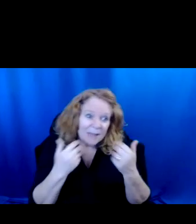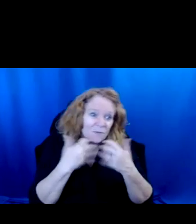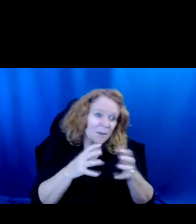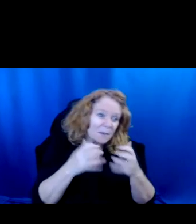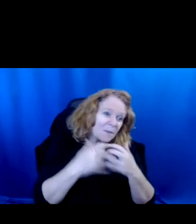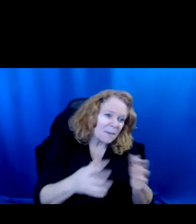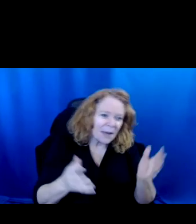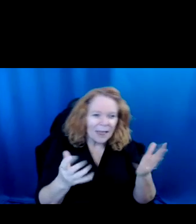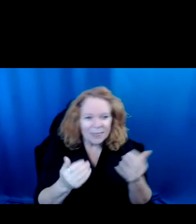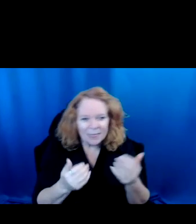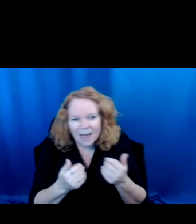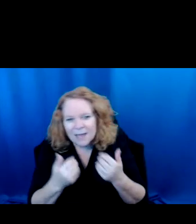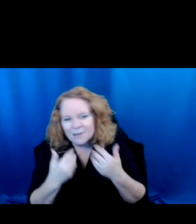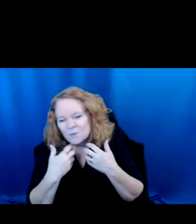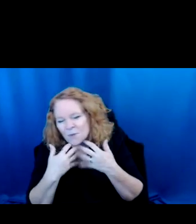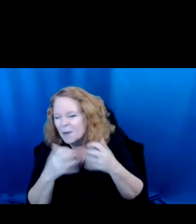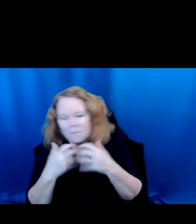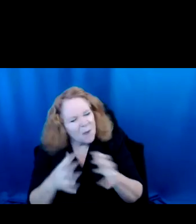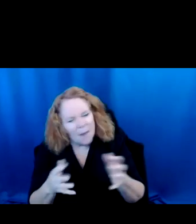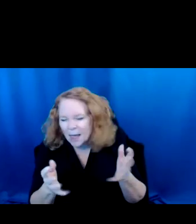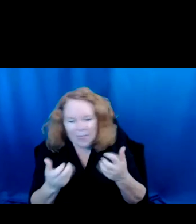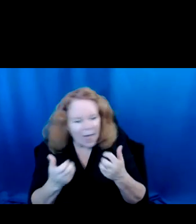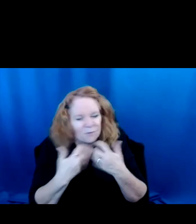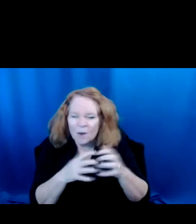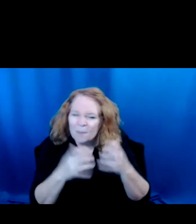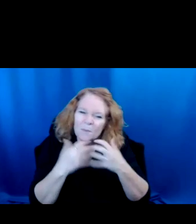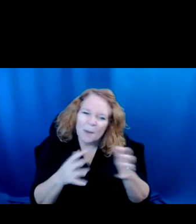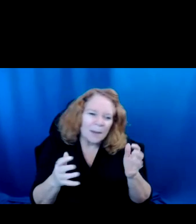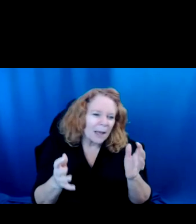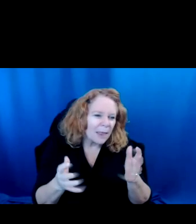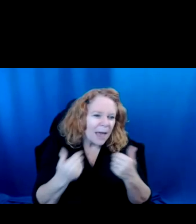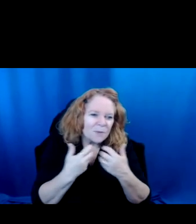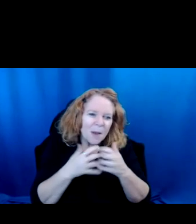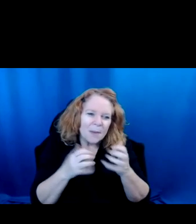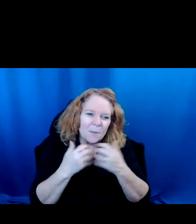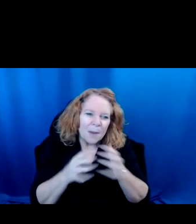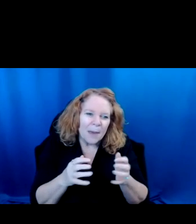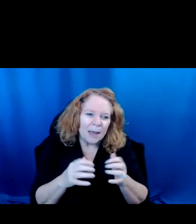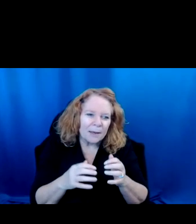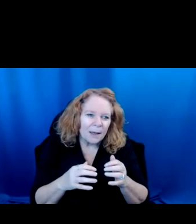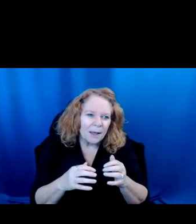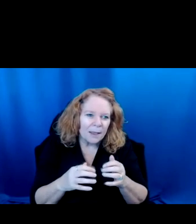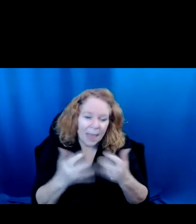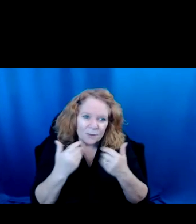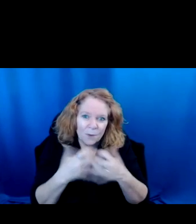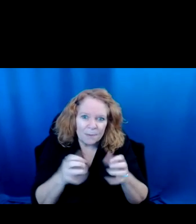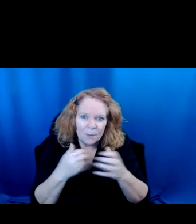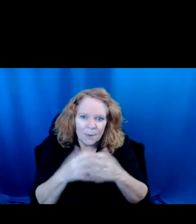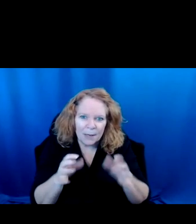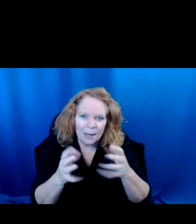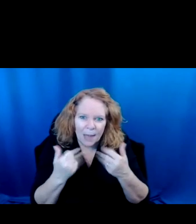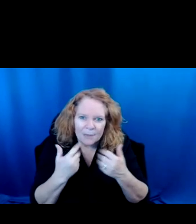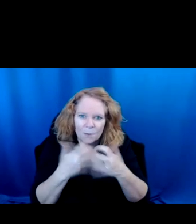let's ribbit, ribbit, let's ribbit, ribbit, let's ribbit, ribbit, let's ribbit, ribbit,